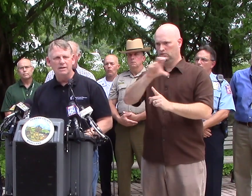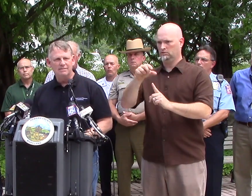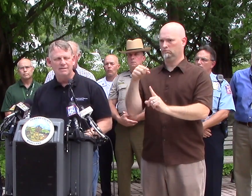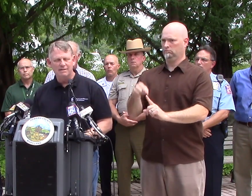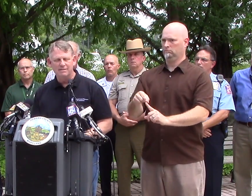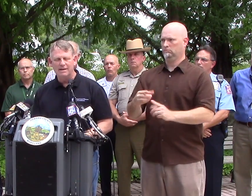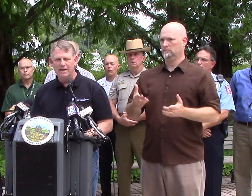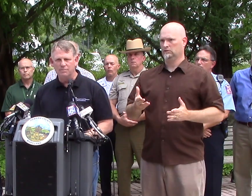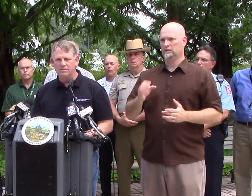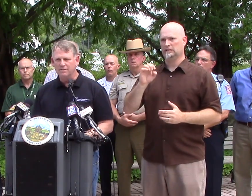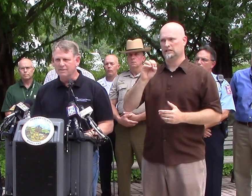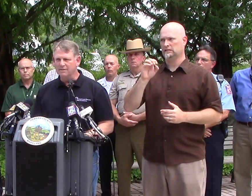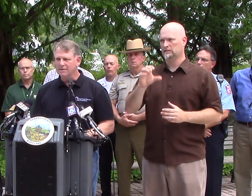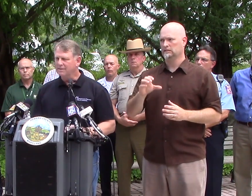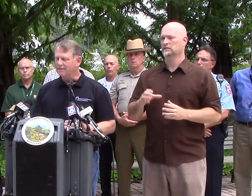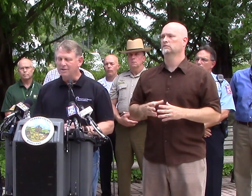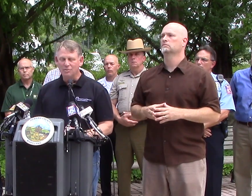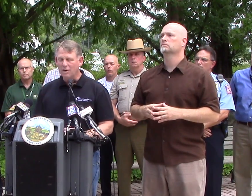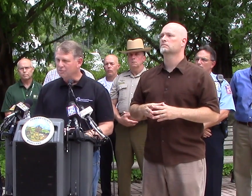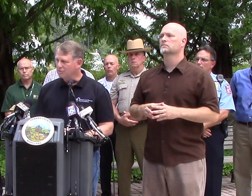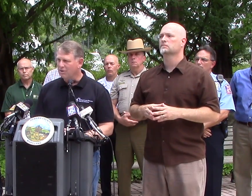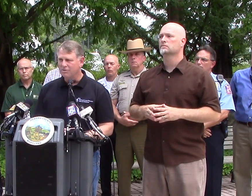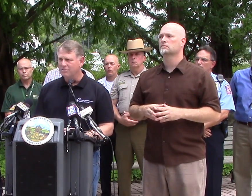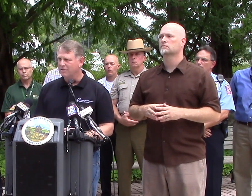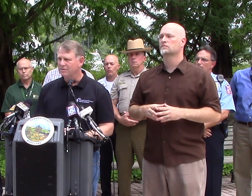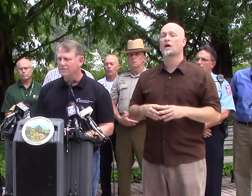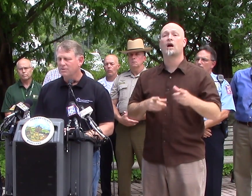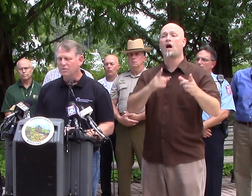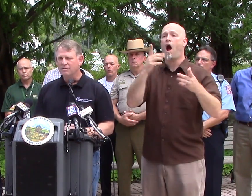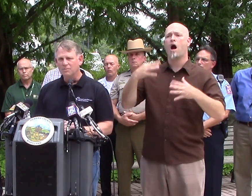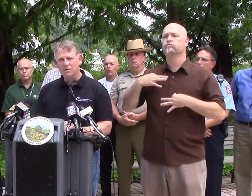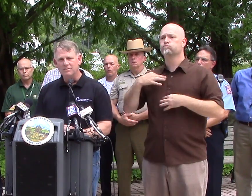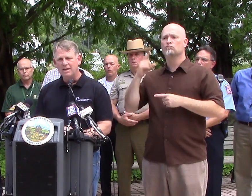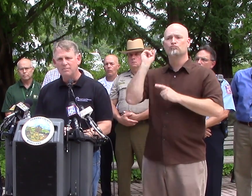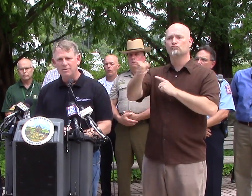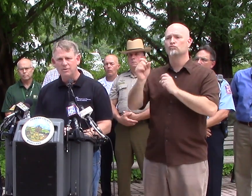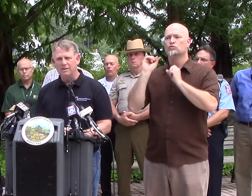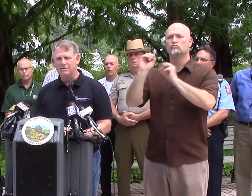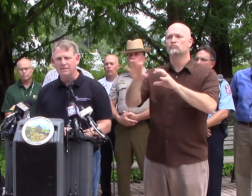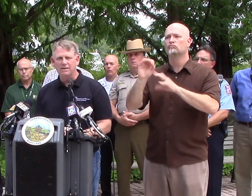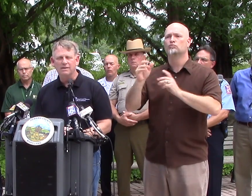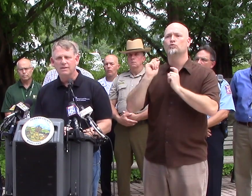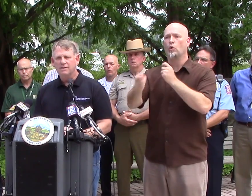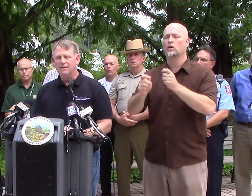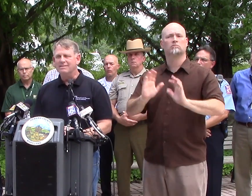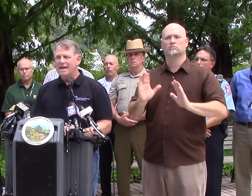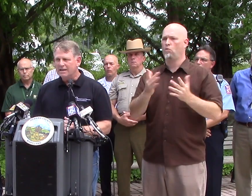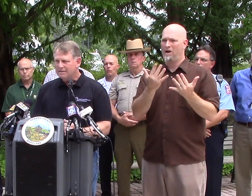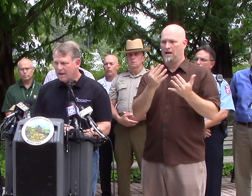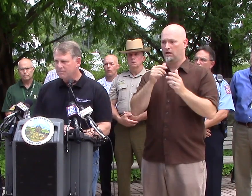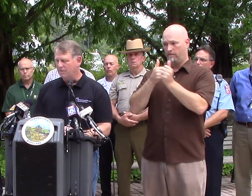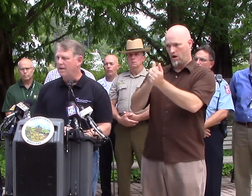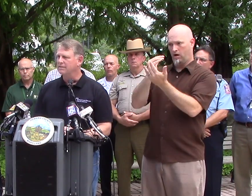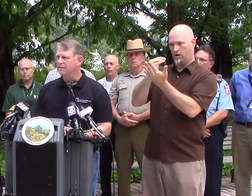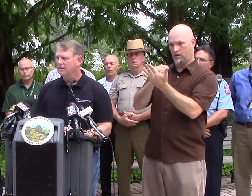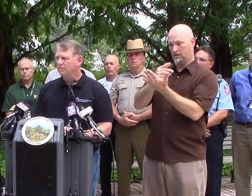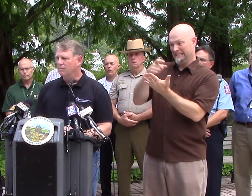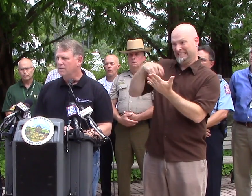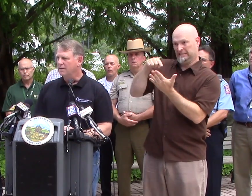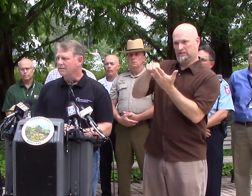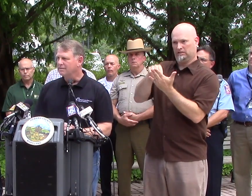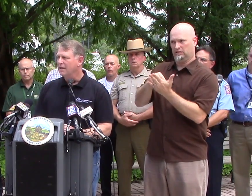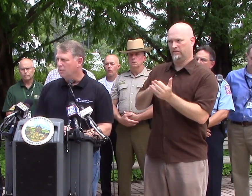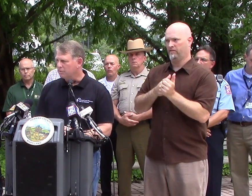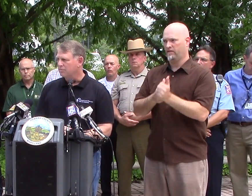bring unsolicited items down to the Roger Carter Center or somewhere else down in Main Street, Ellicott City. It's not time for that.